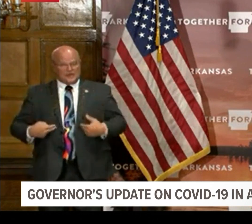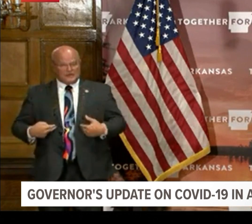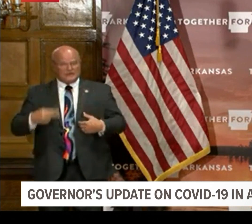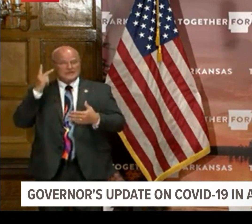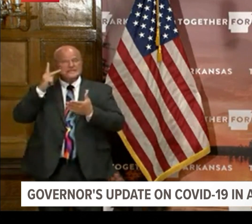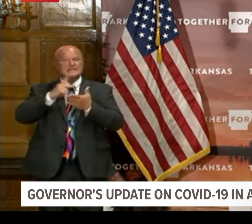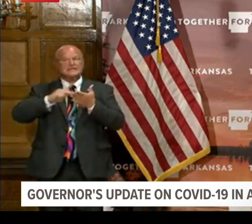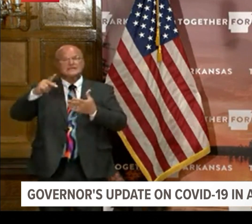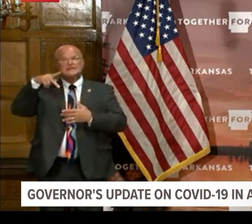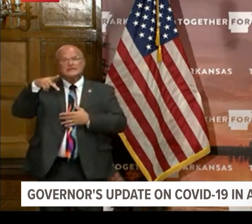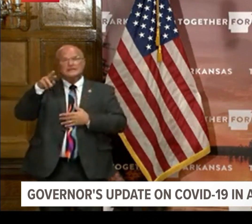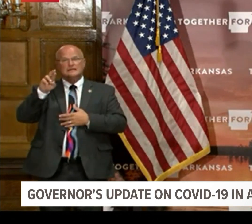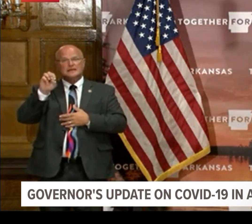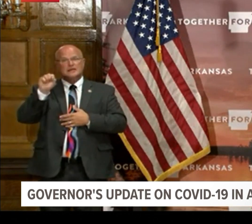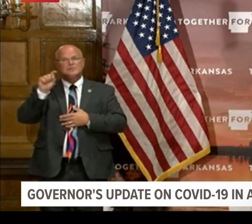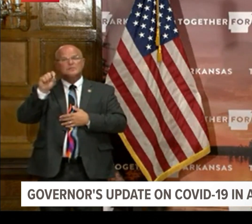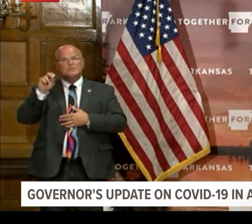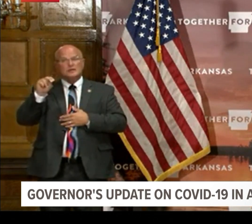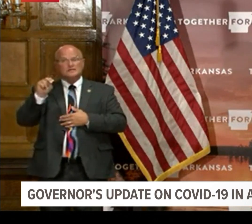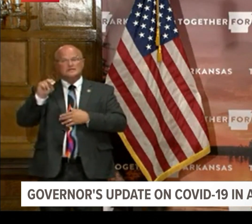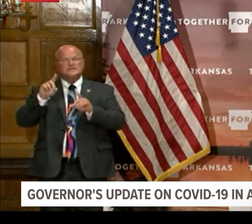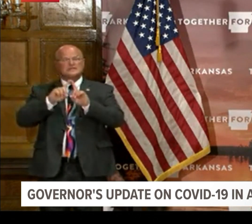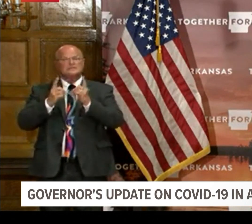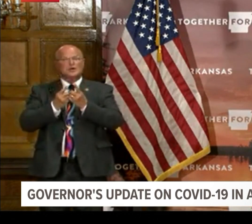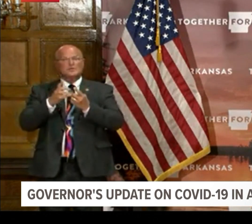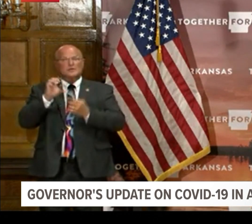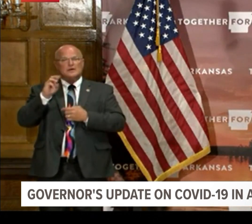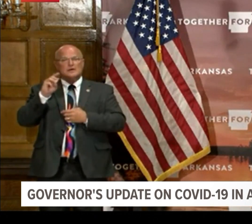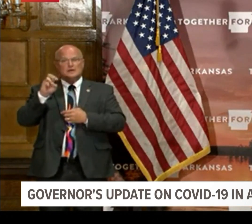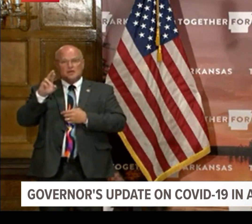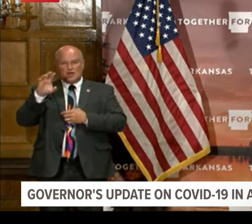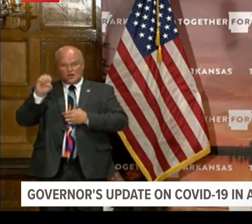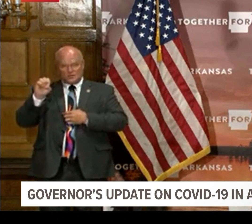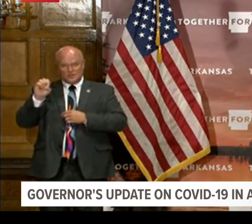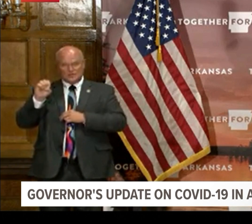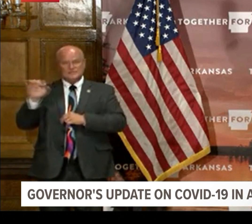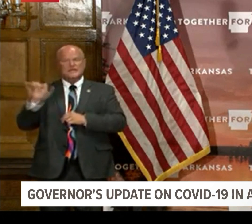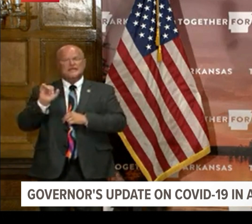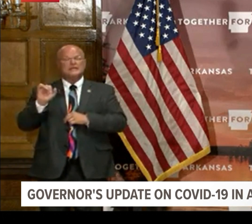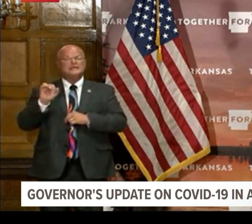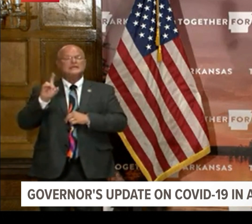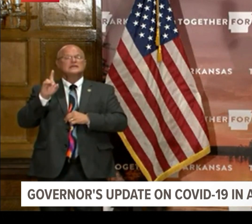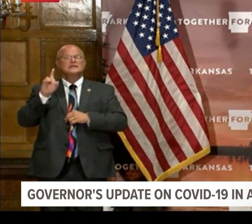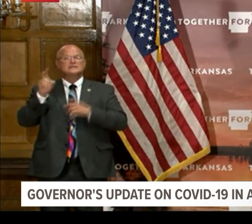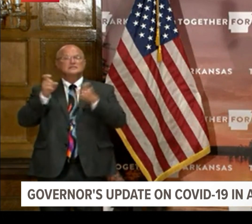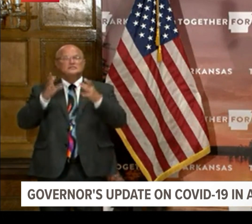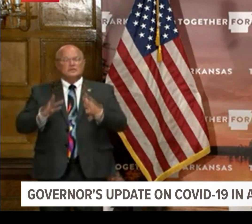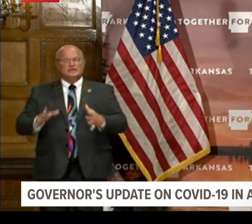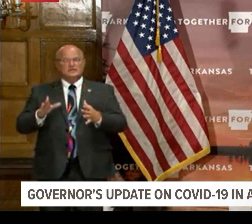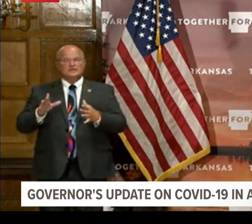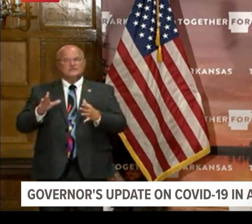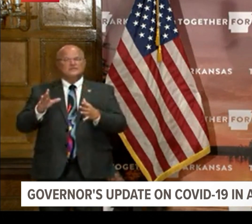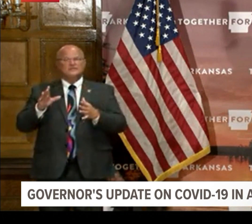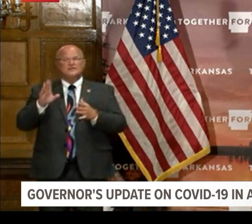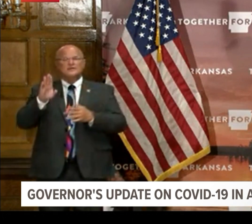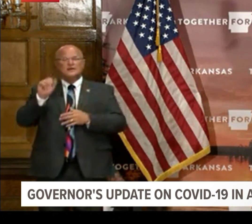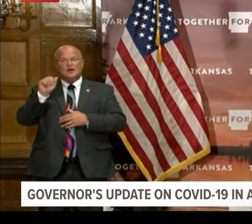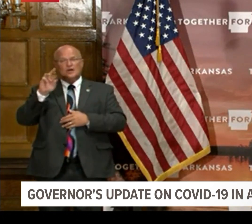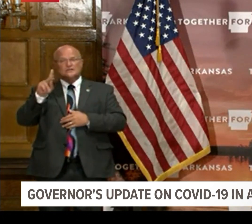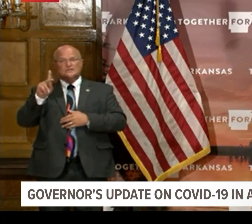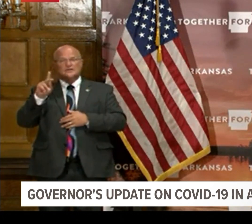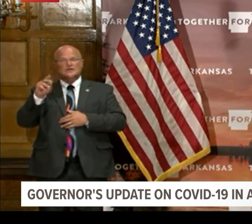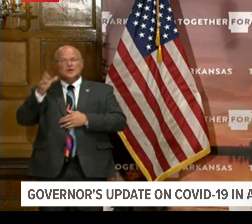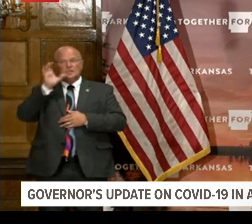Secretary Preston of the Department of Commerce, and then also by Director of Enforcement at Alcoholic Beverage and Control, and